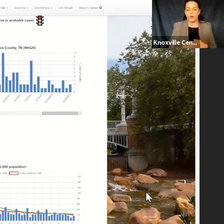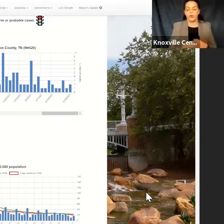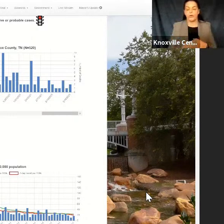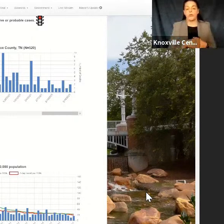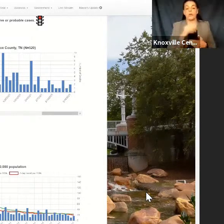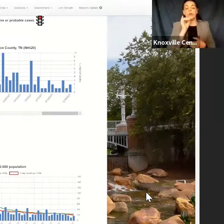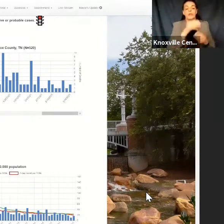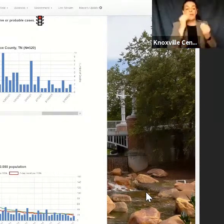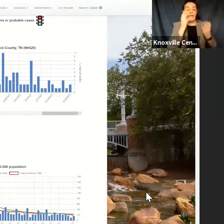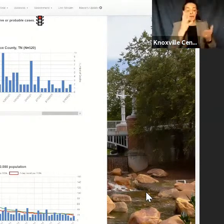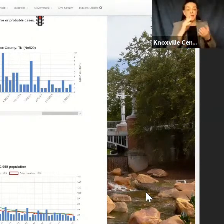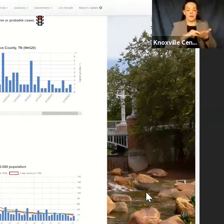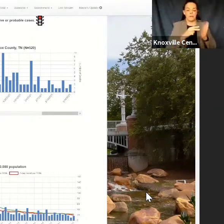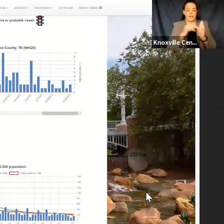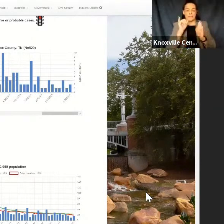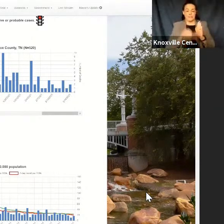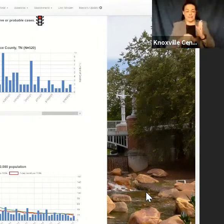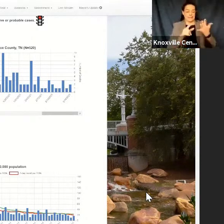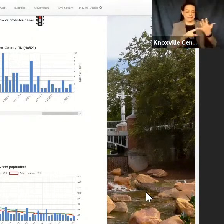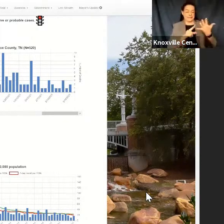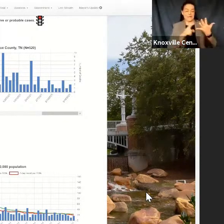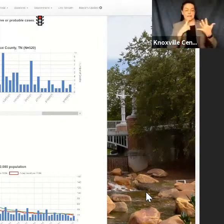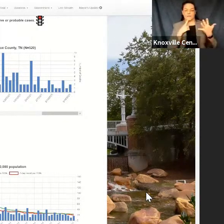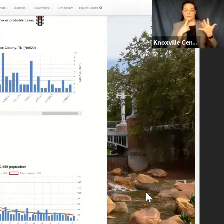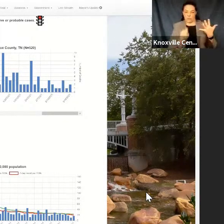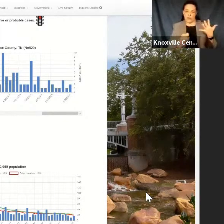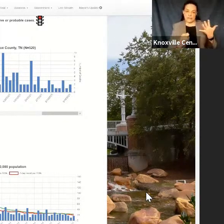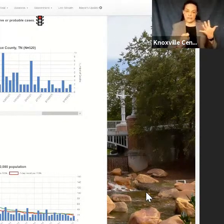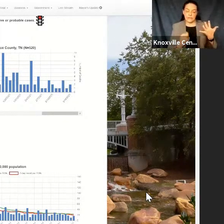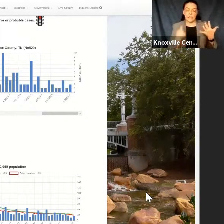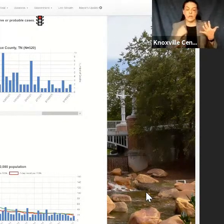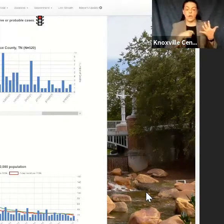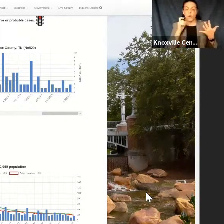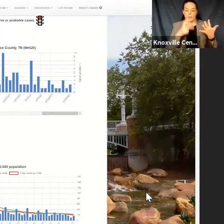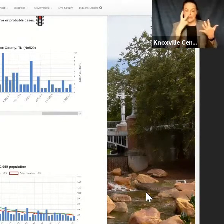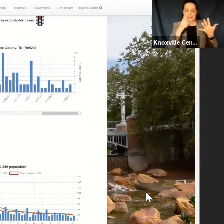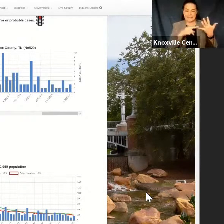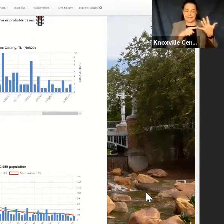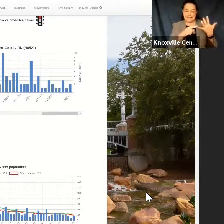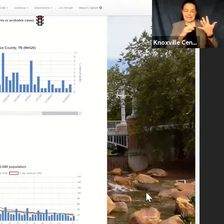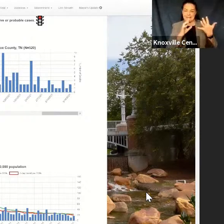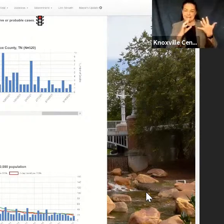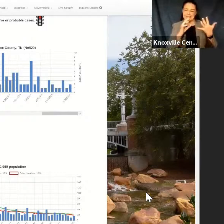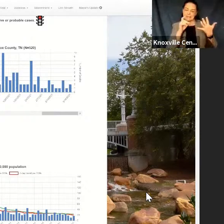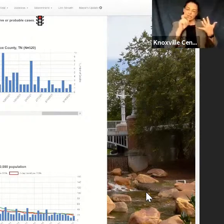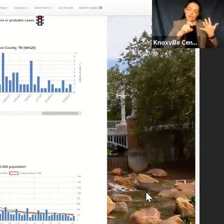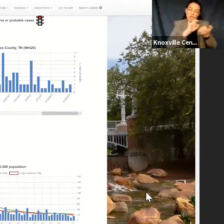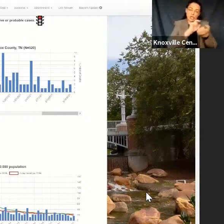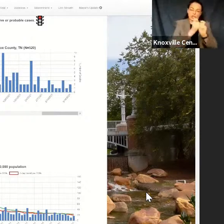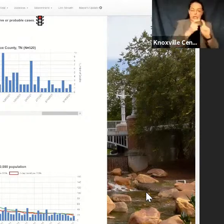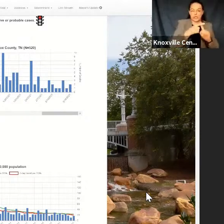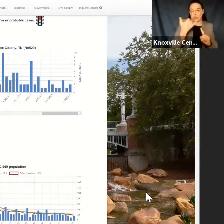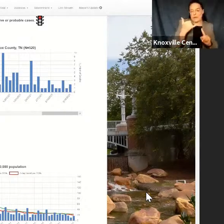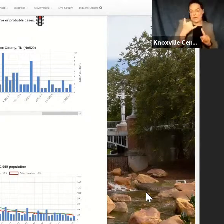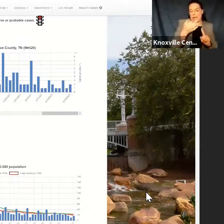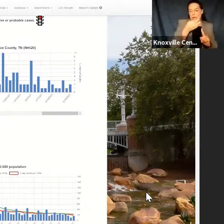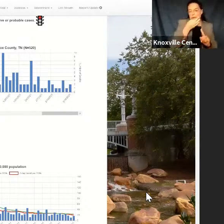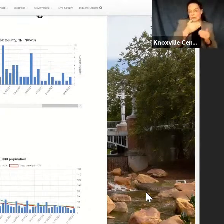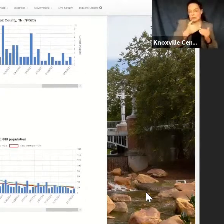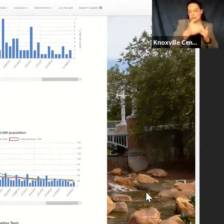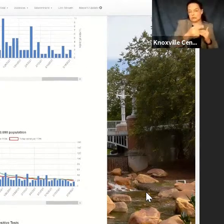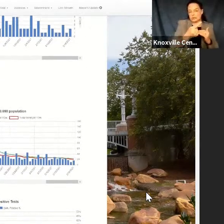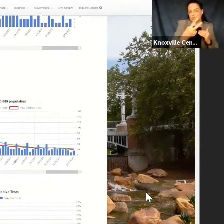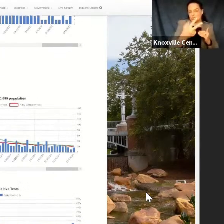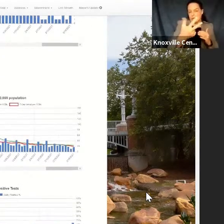This information leads us to represent this benchmark as red. We hope to see this moving into yellow in the coming weeks. Under the supplemental